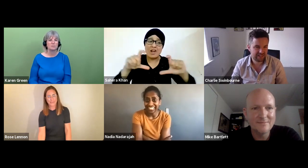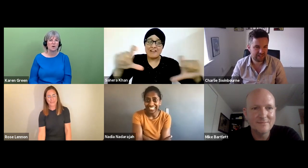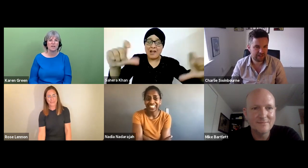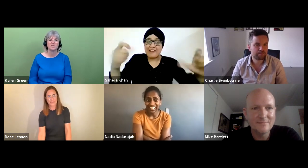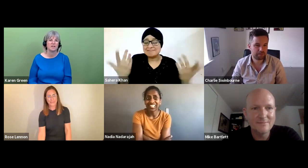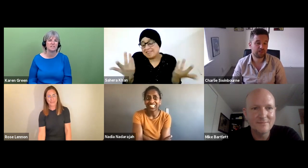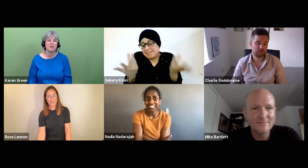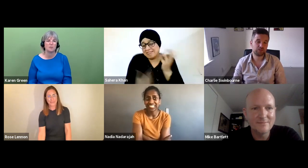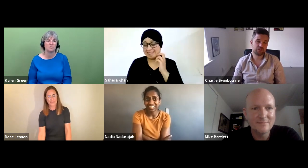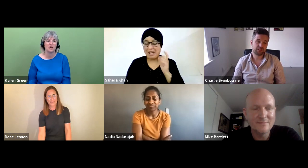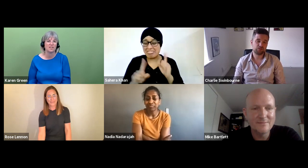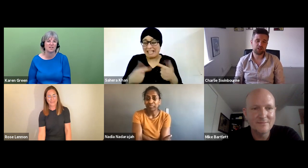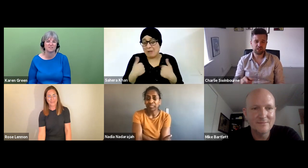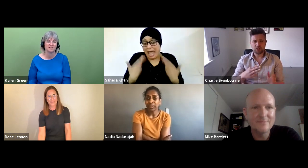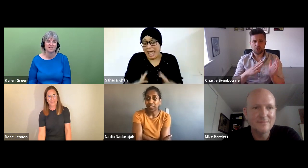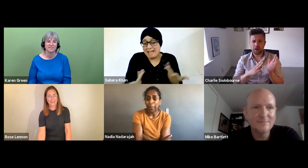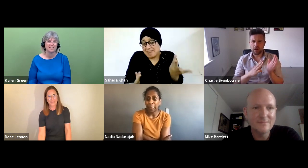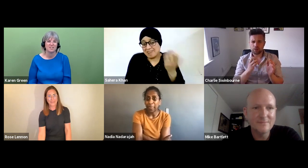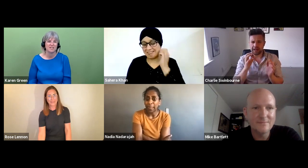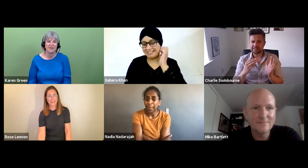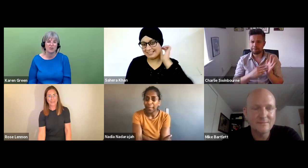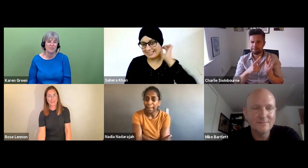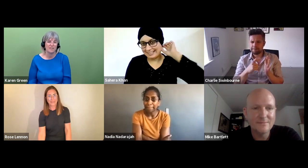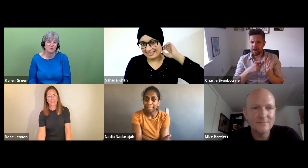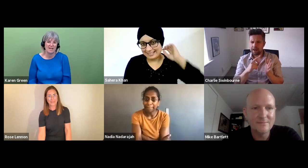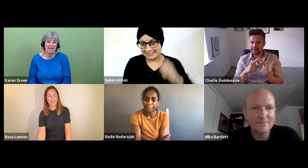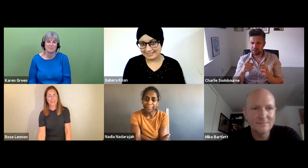mind and I develop them further. I just carry on. That's who I am.